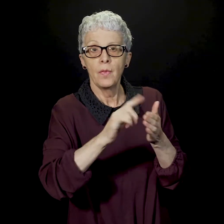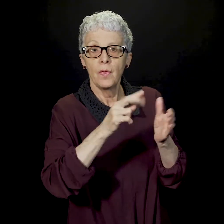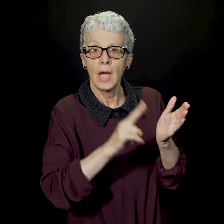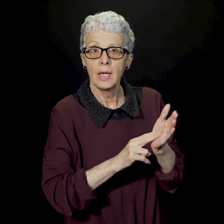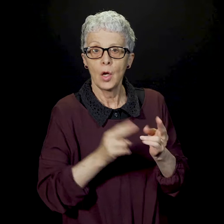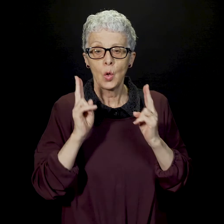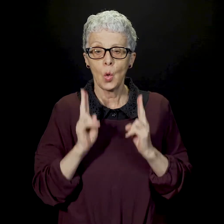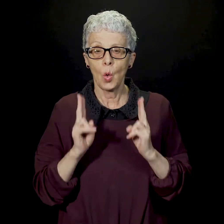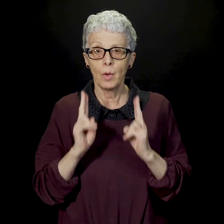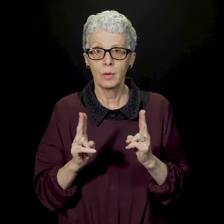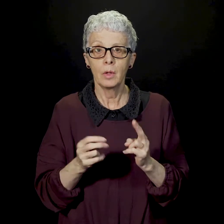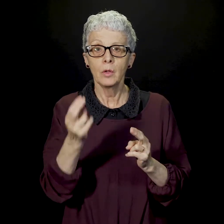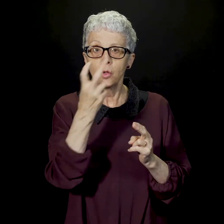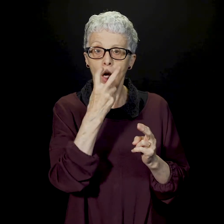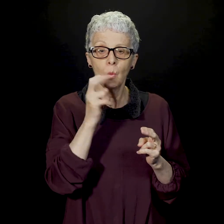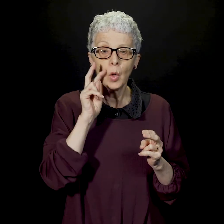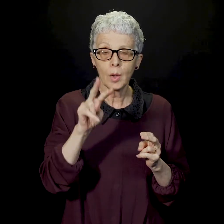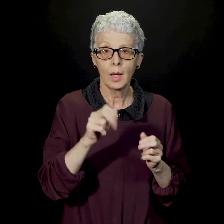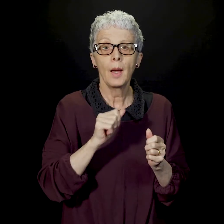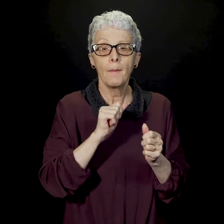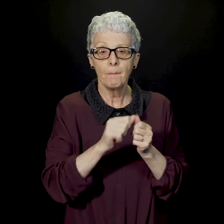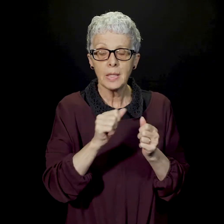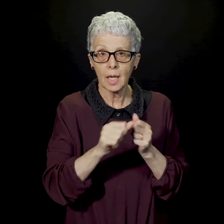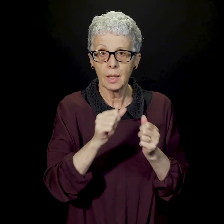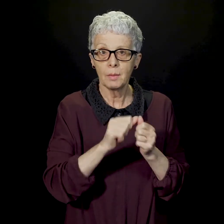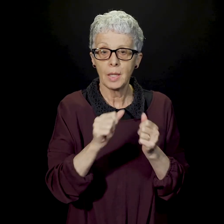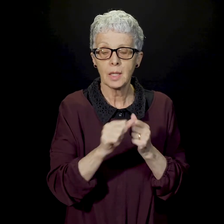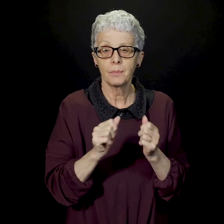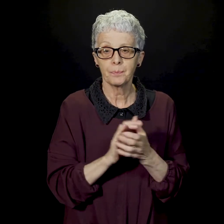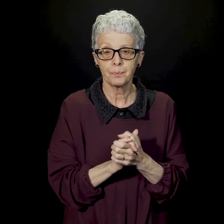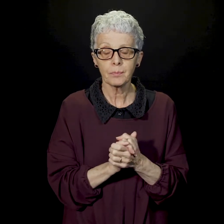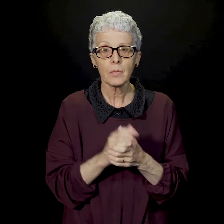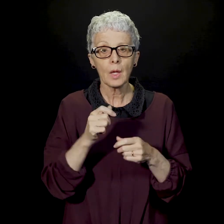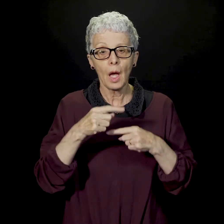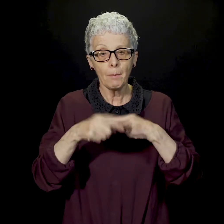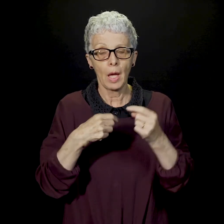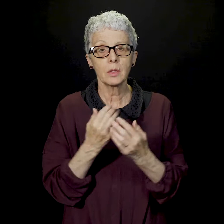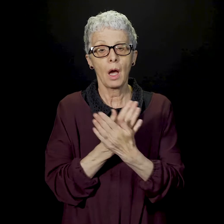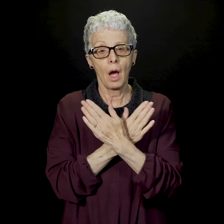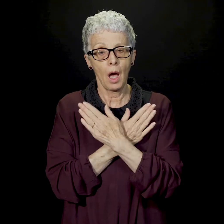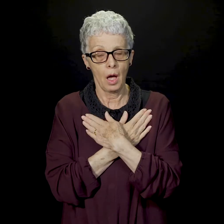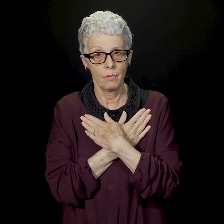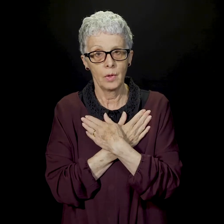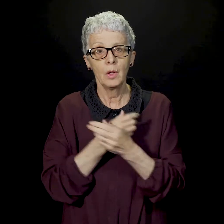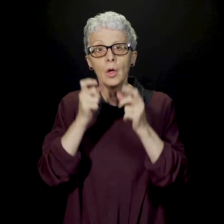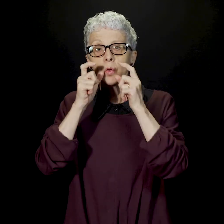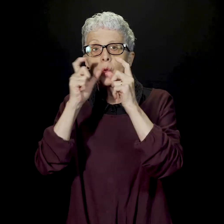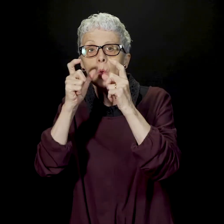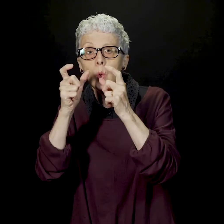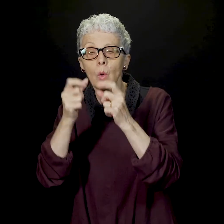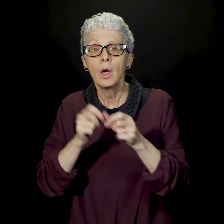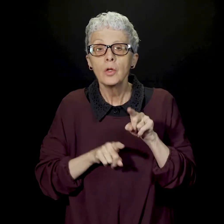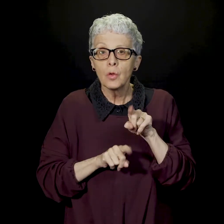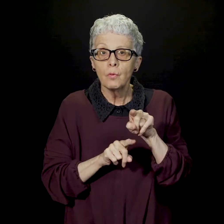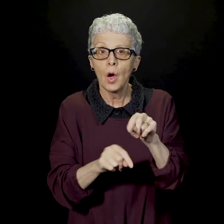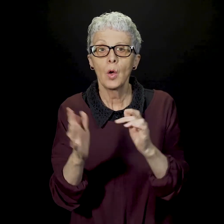that. And tonight, we're looking at Better Than Normal Intimacy. And so when we use that language, we've been talking about how the call to follow Jesus is